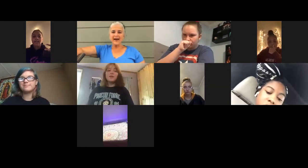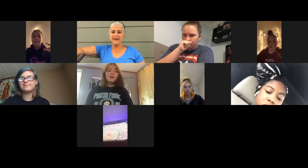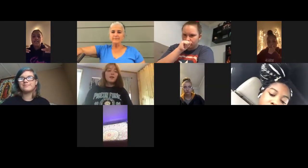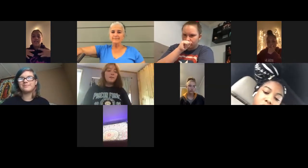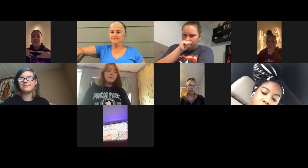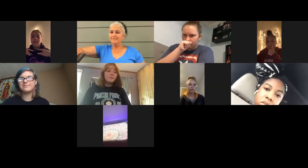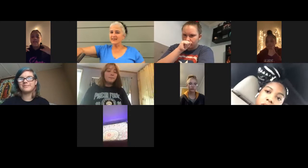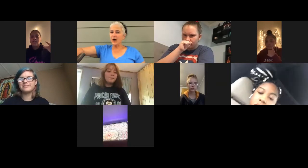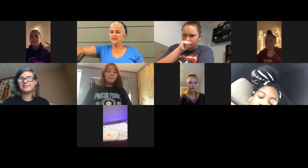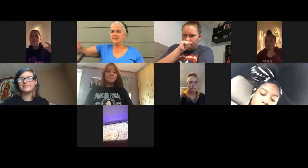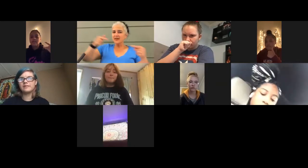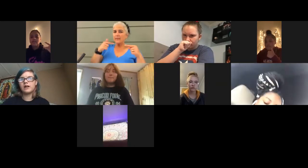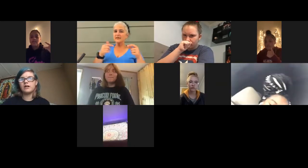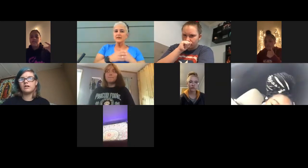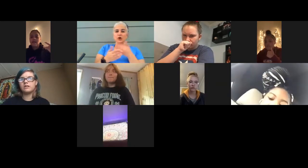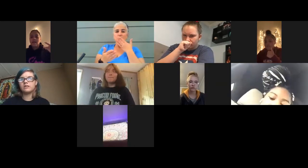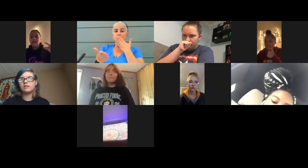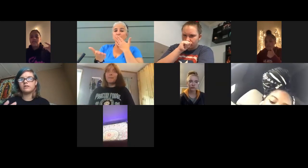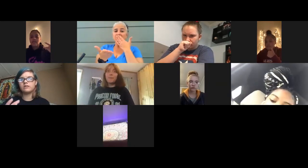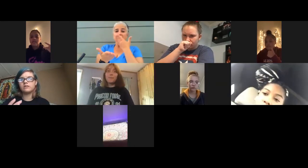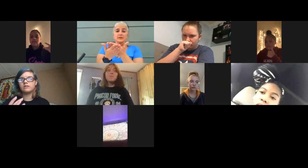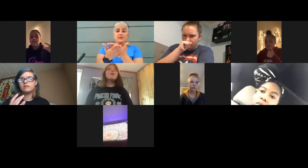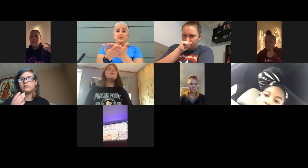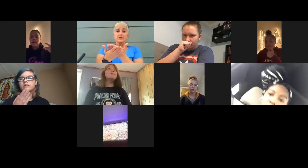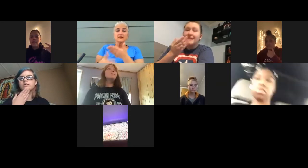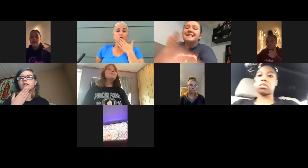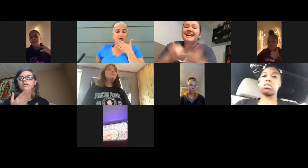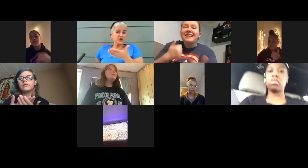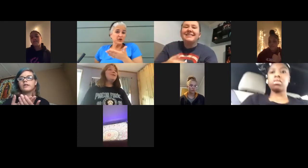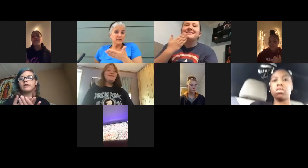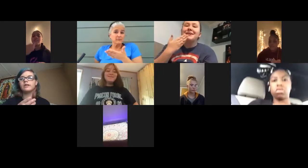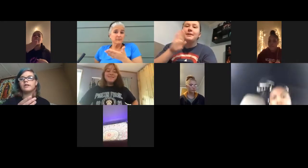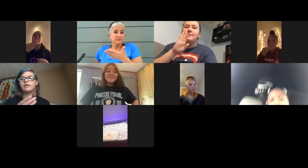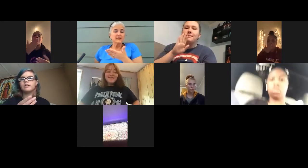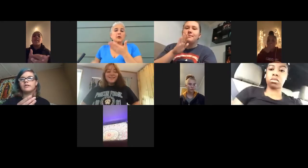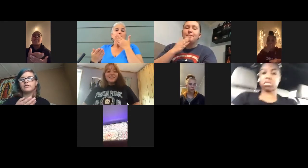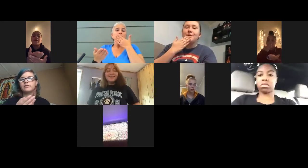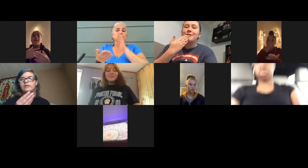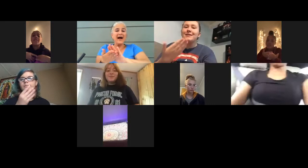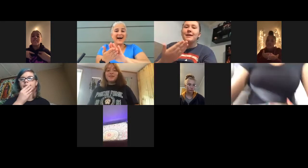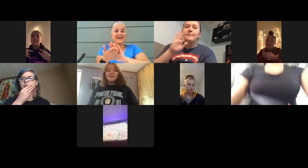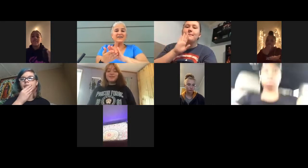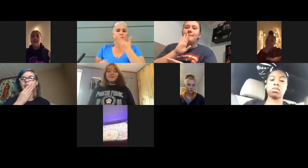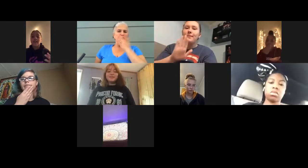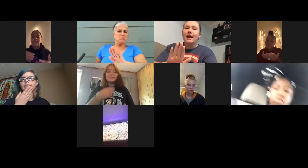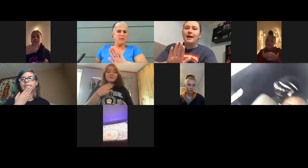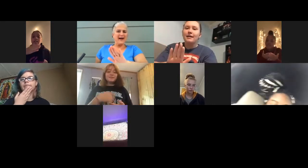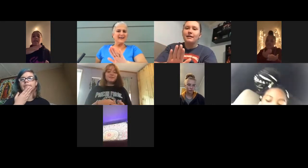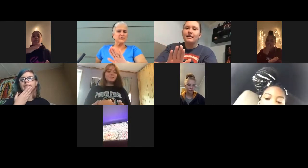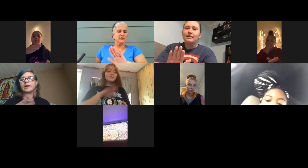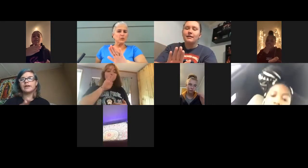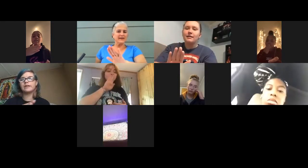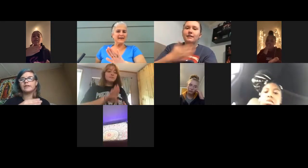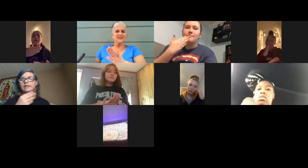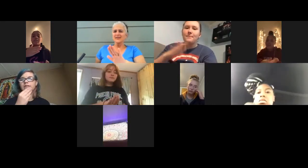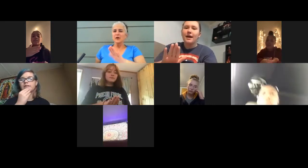Good and bad. The opposites. Good or just good. Bad or bad,